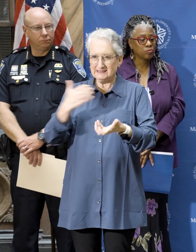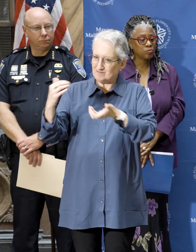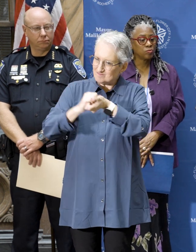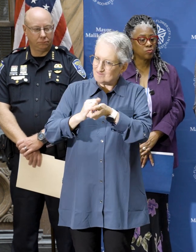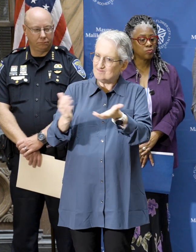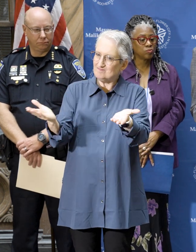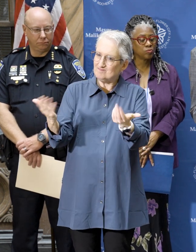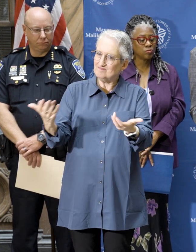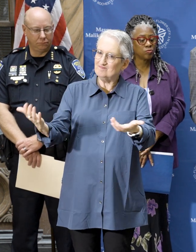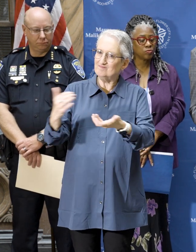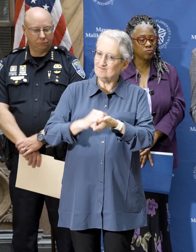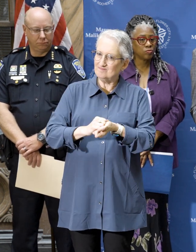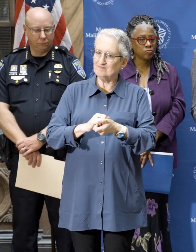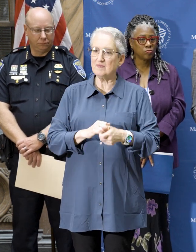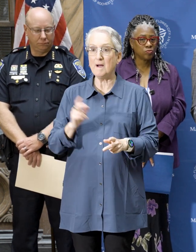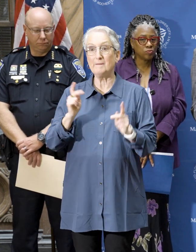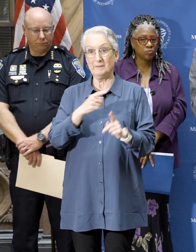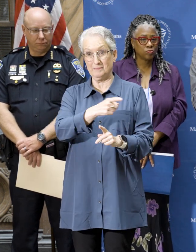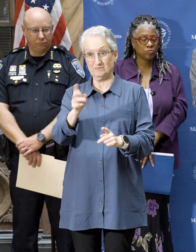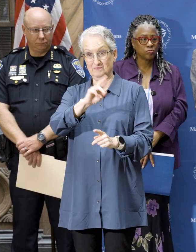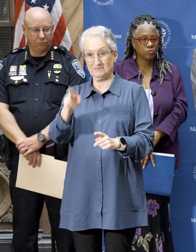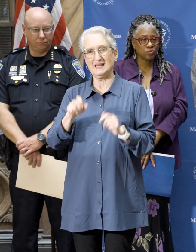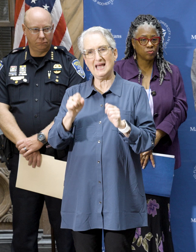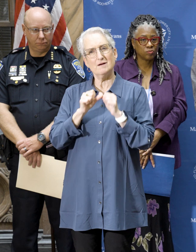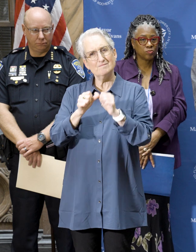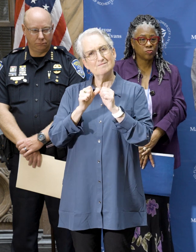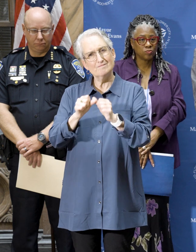of Rochester for continuing to do their part to improve the city every day,